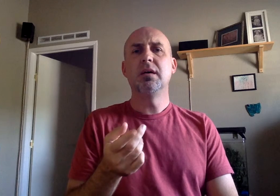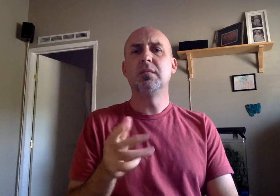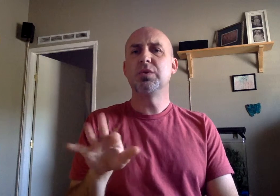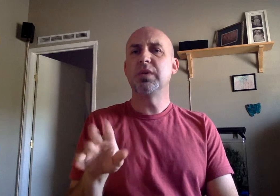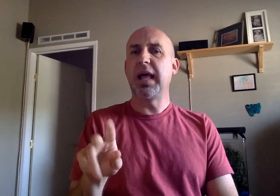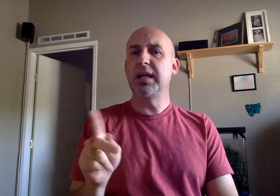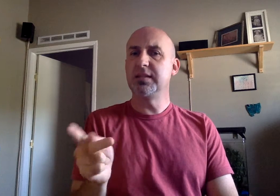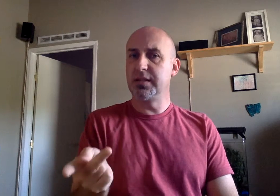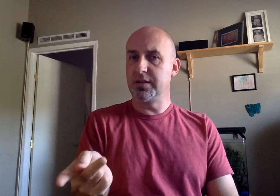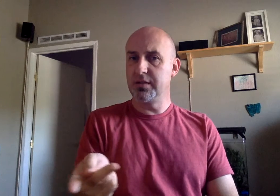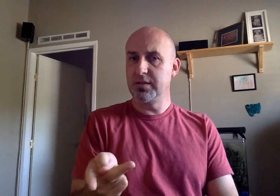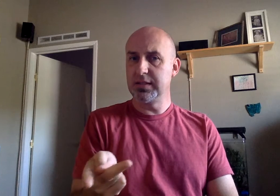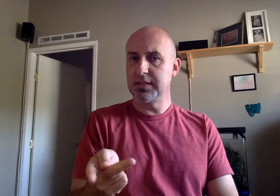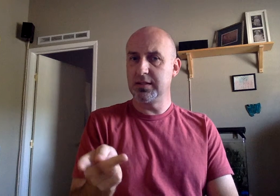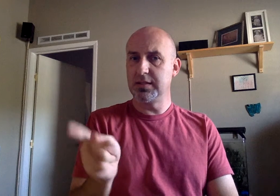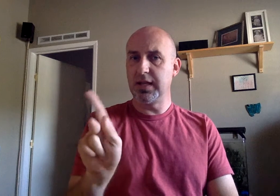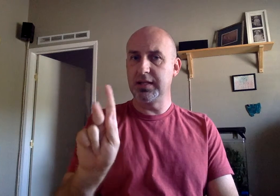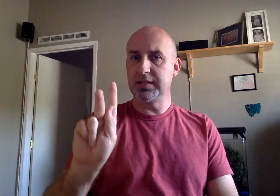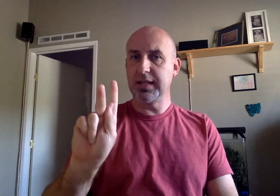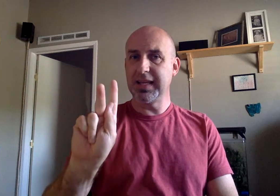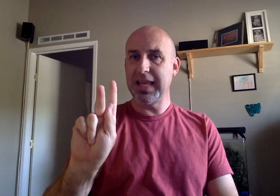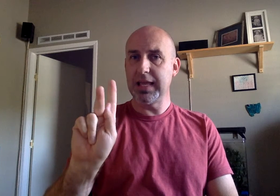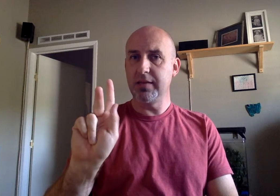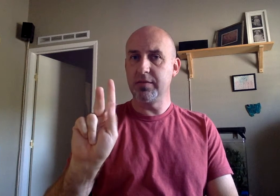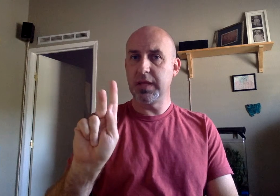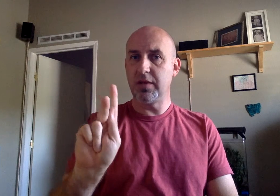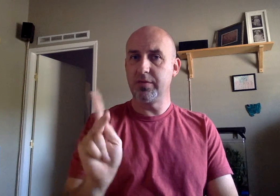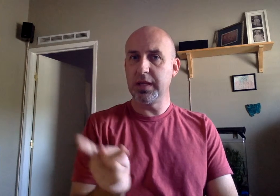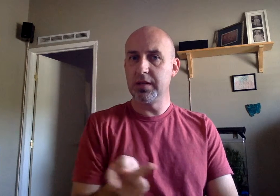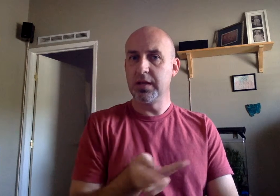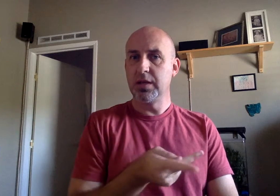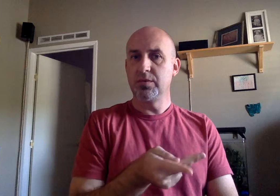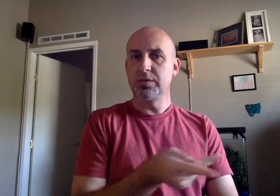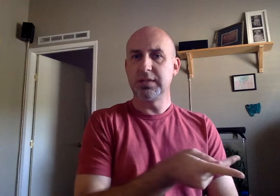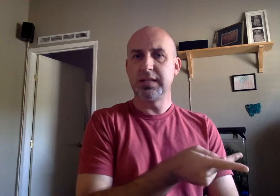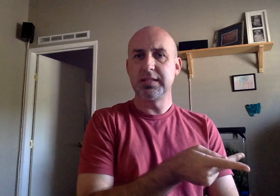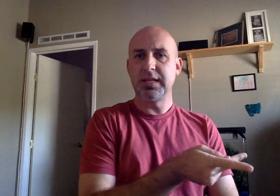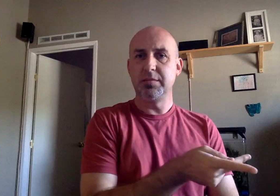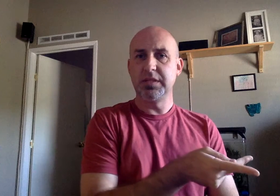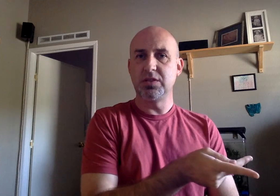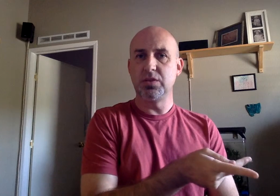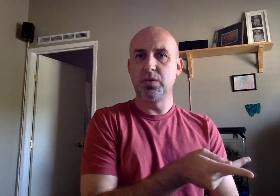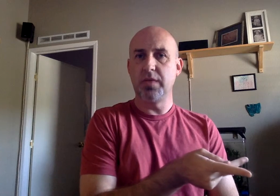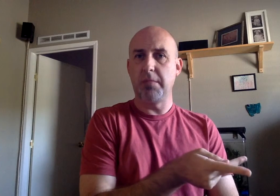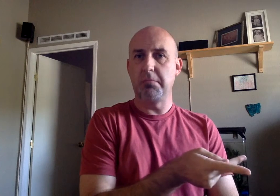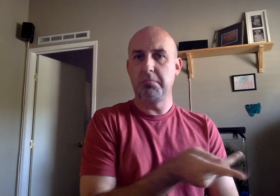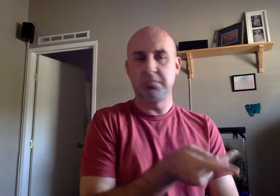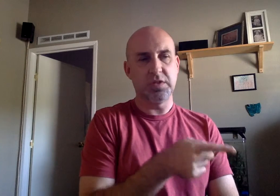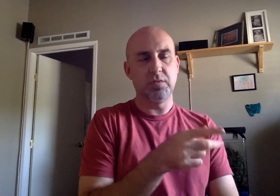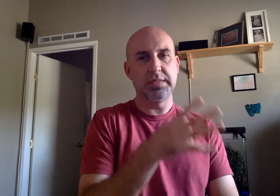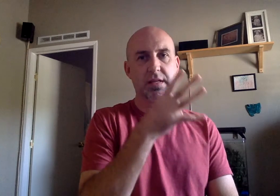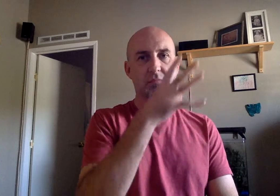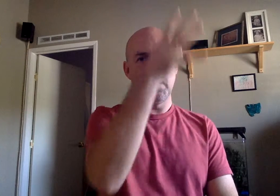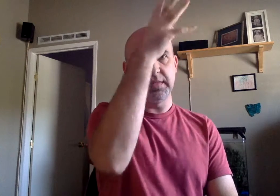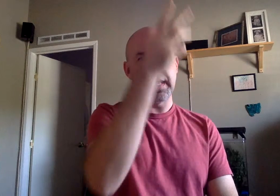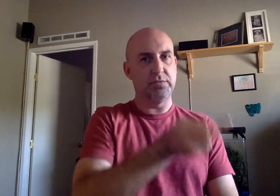You could add to this little sign. It's like a K from the alphabet. When you do side to side, it means the 2 of them. So we set up mom and dad. We're going to